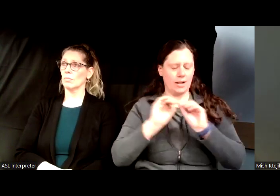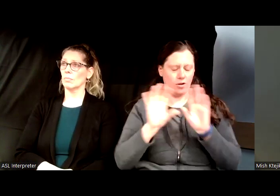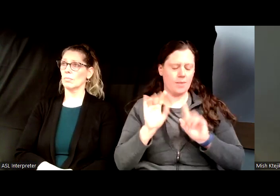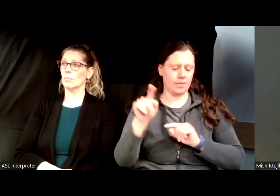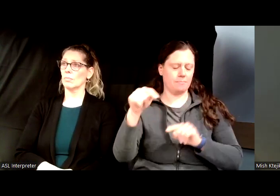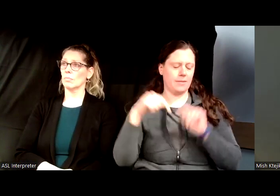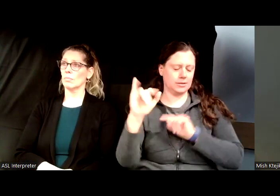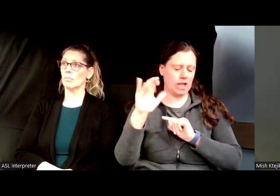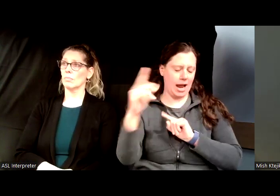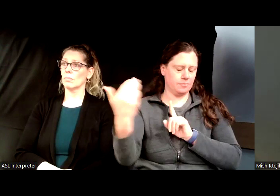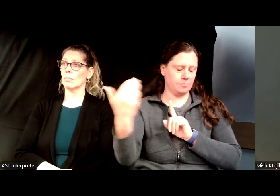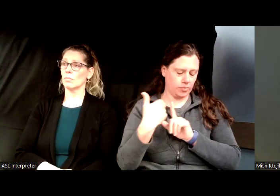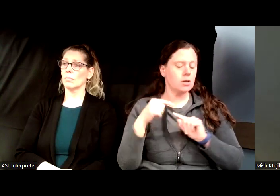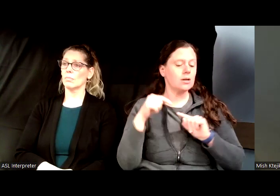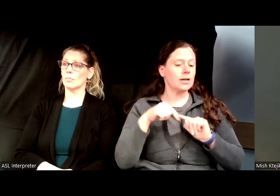By a deaf person, Jackson.